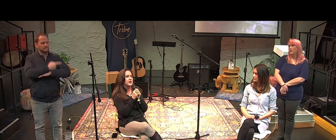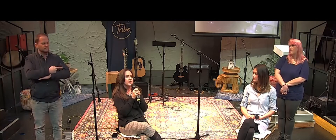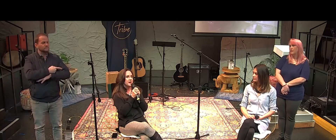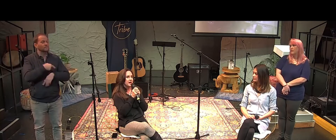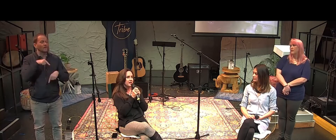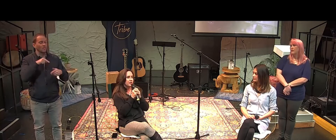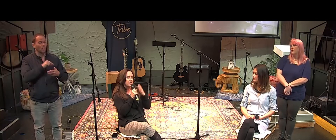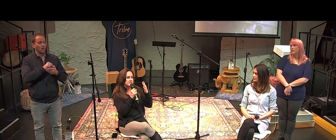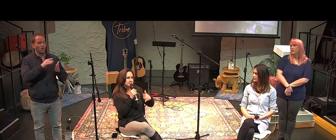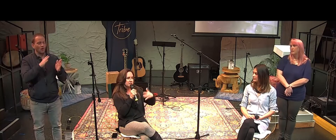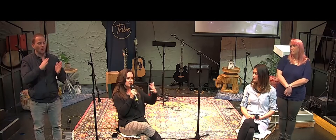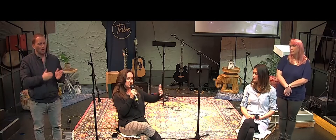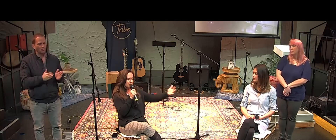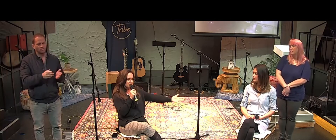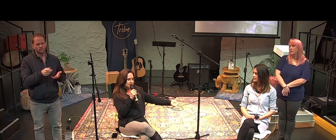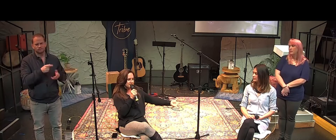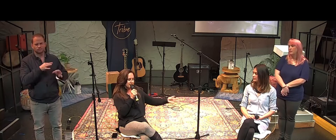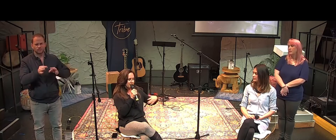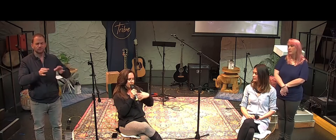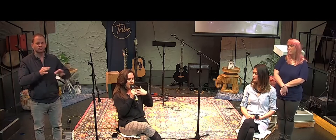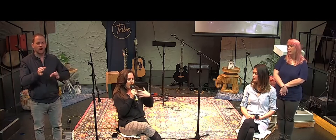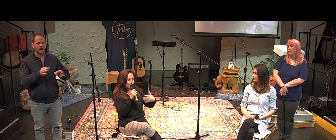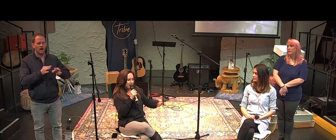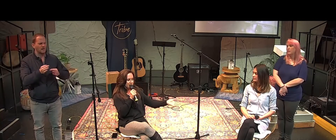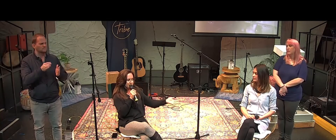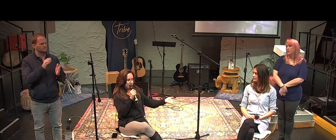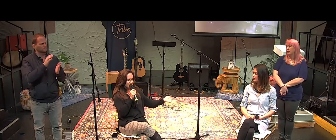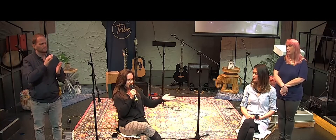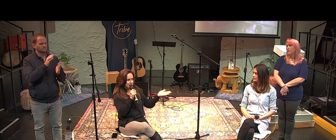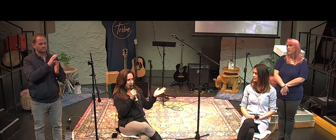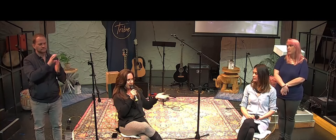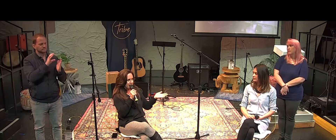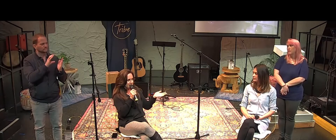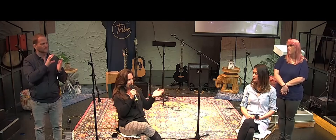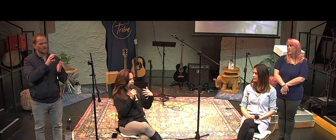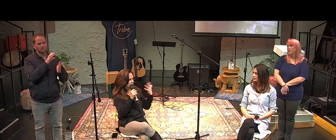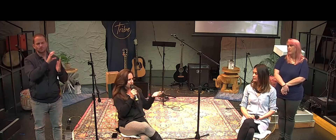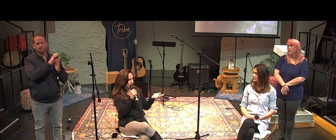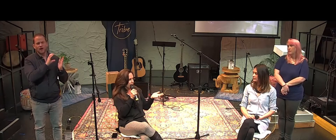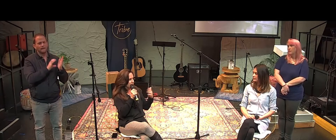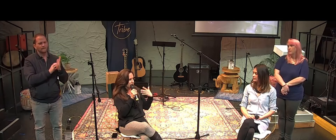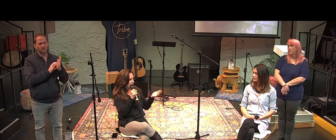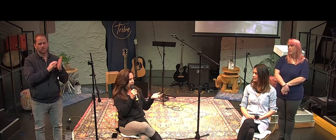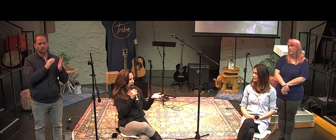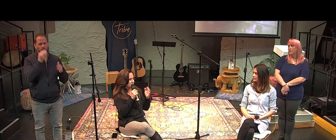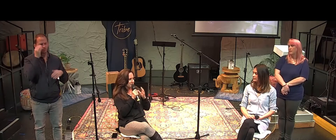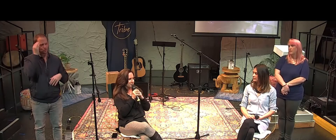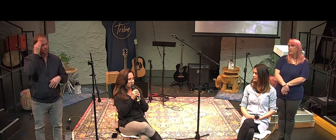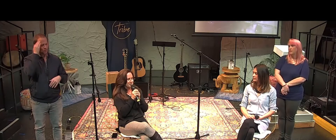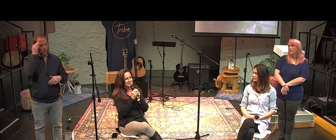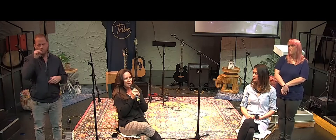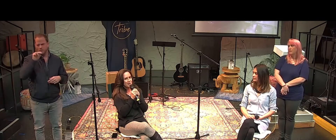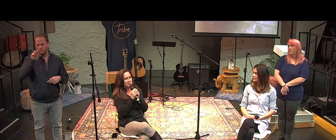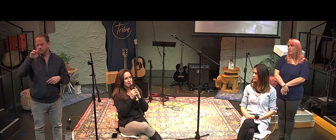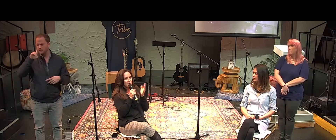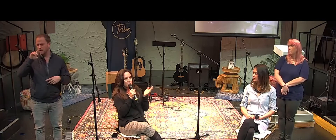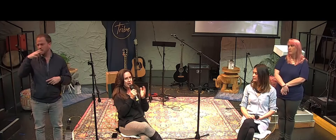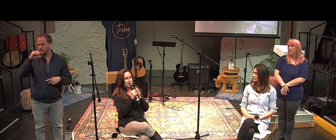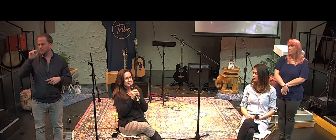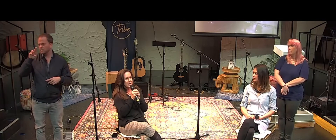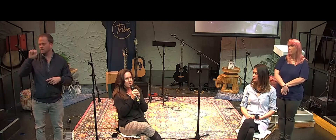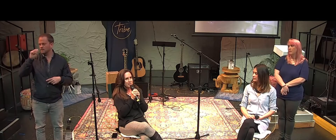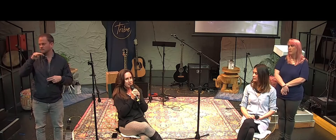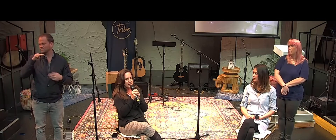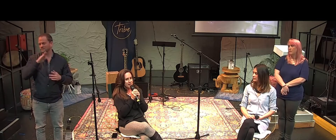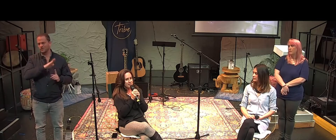them. And there are different chapters in there about how that looks practically. Mudhouse is just the coffee shop that she goes to on her Sabbath.